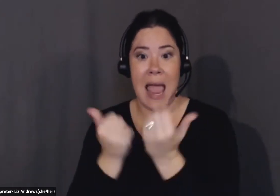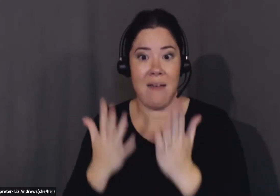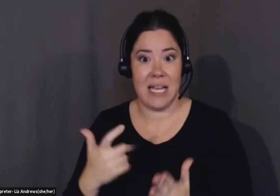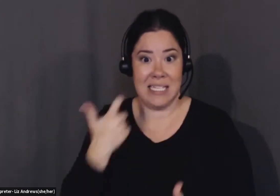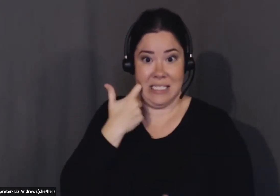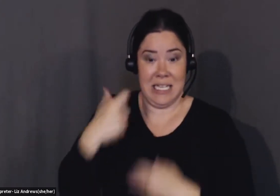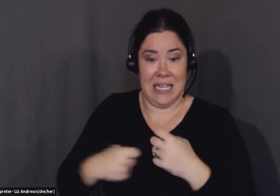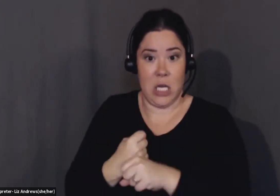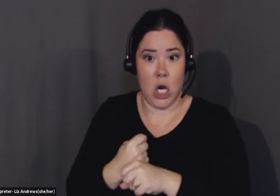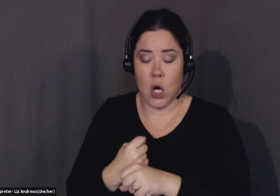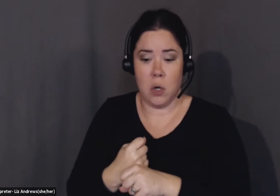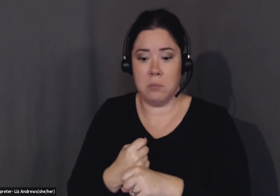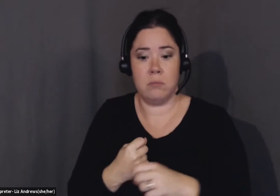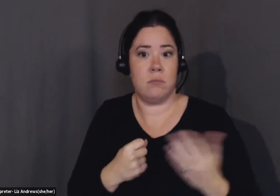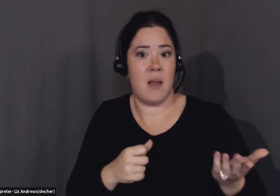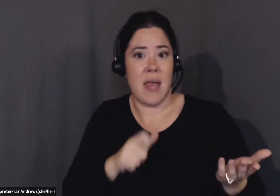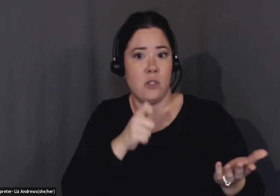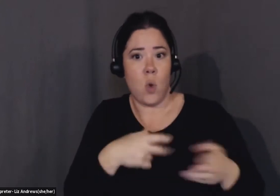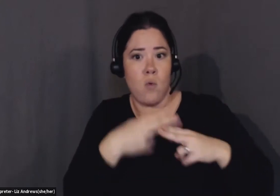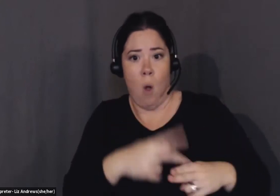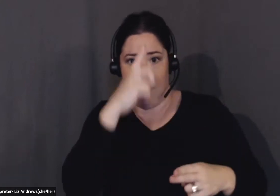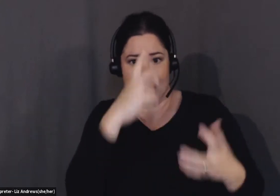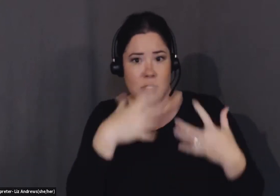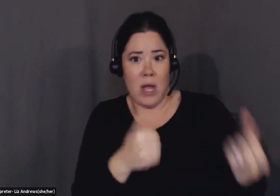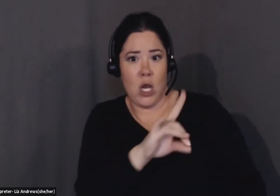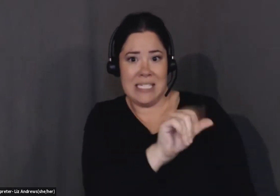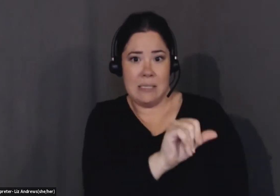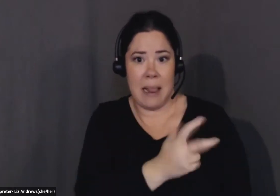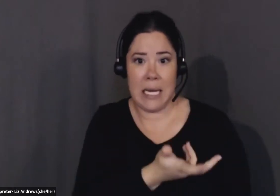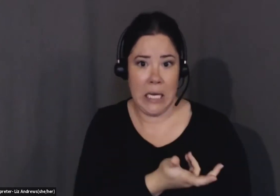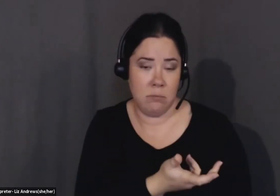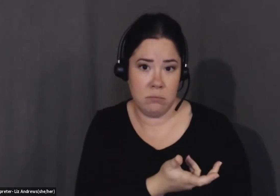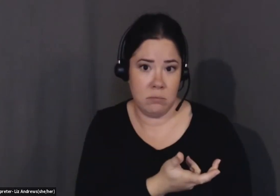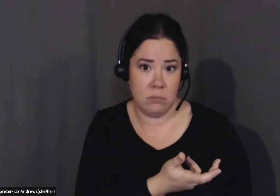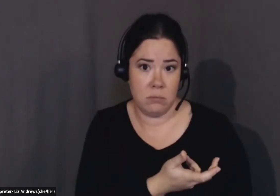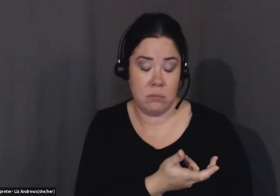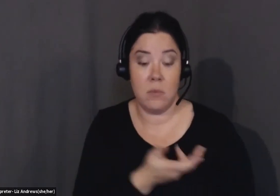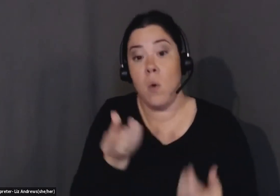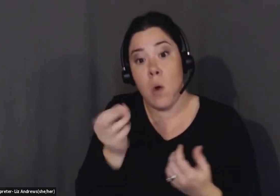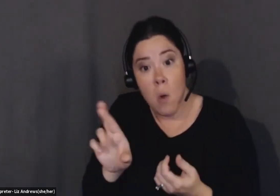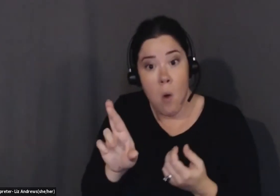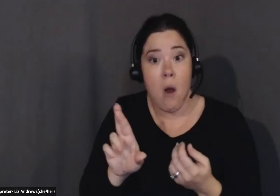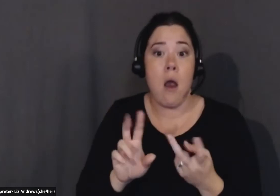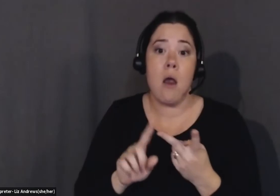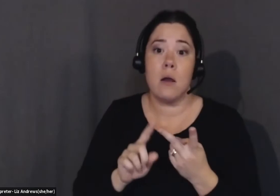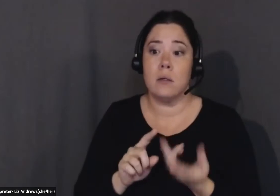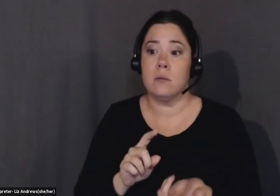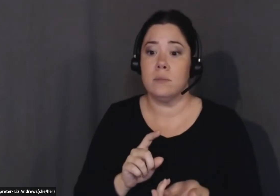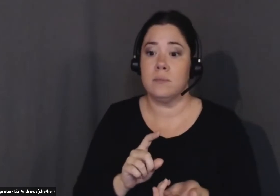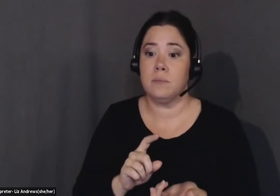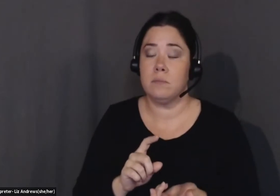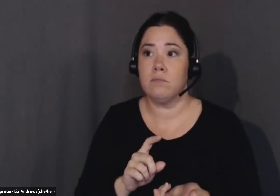see mental illness as a disability, or have said things.